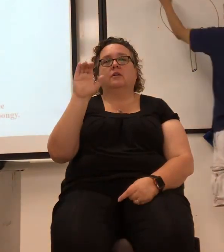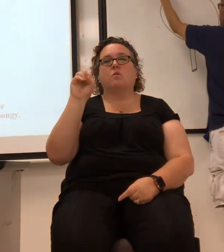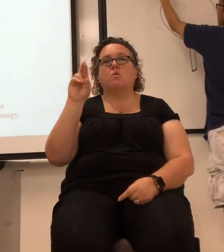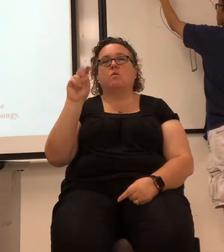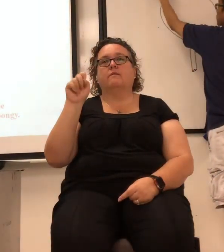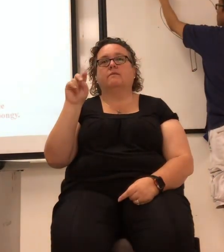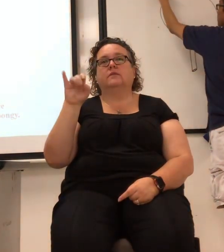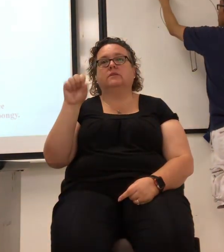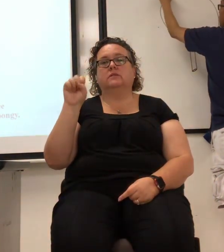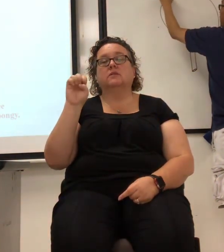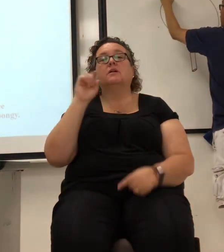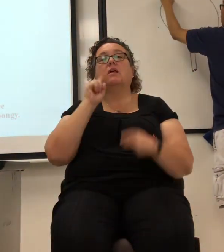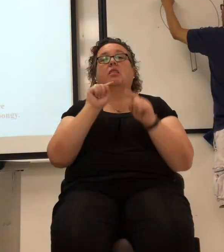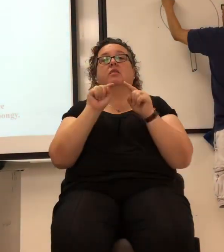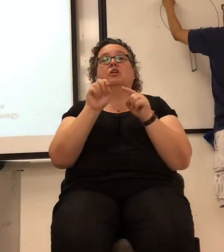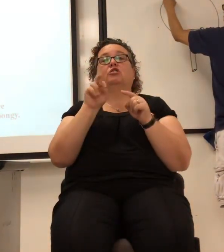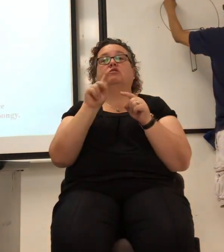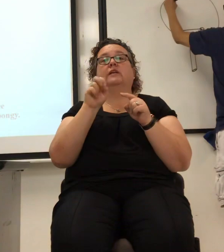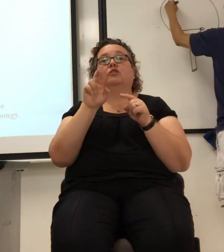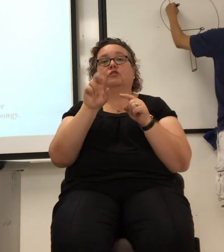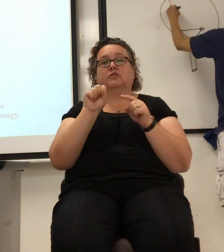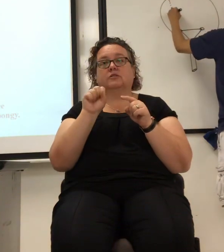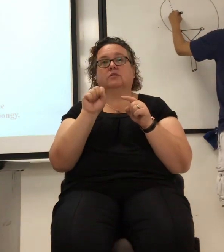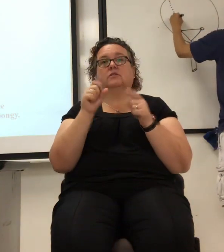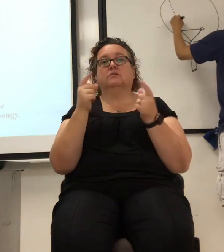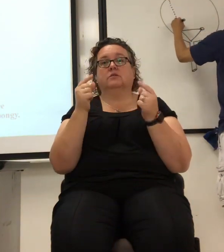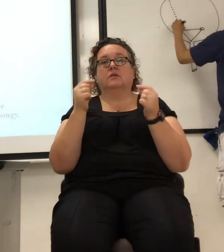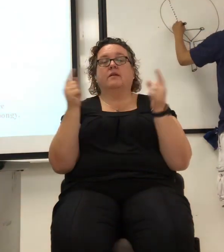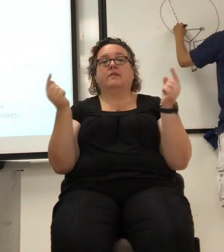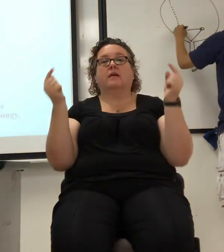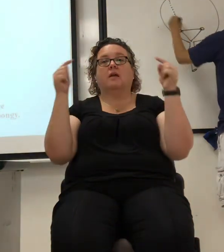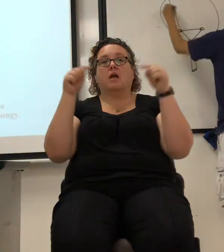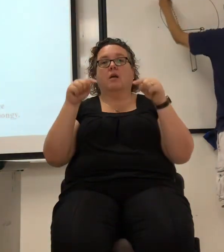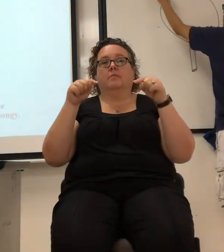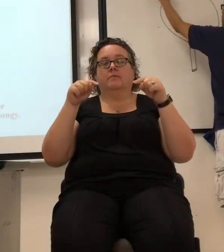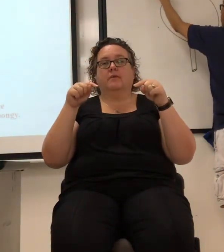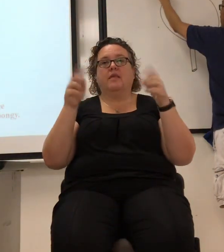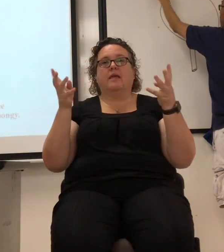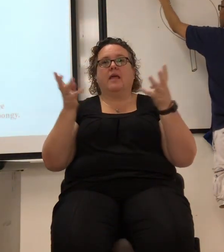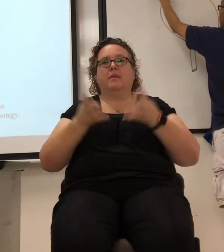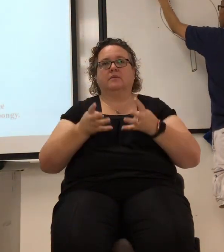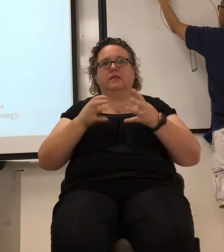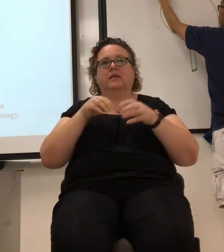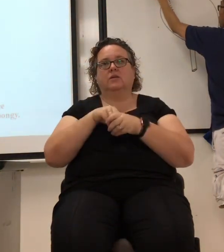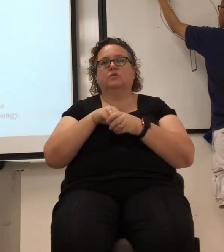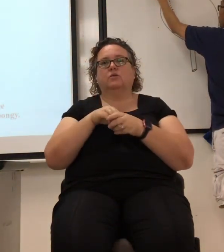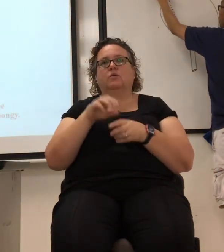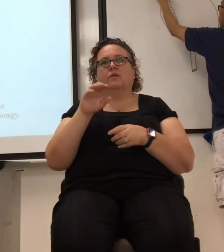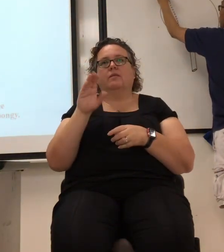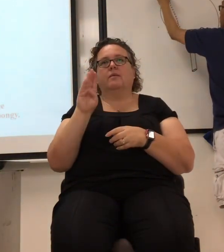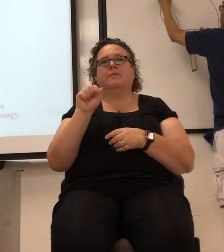The ureters, they come and they empty into the bladder at the base of the bladder.